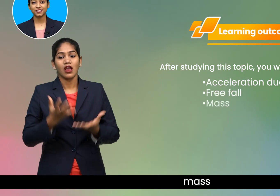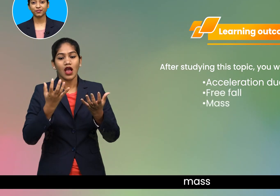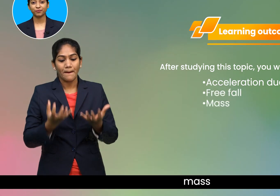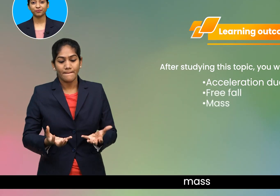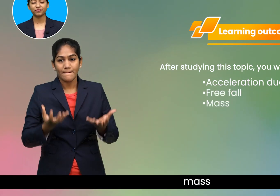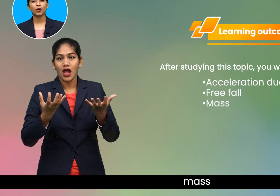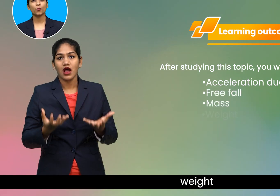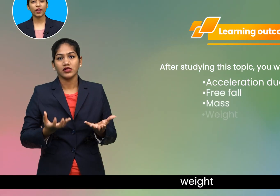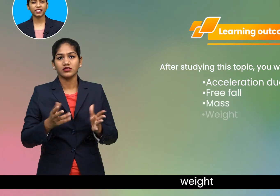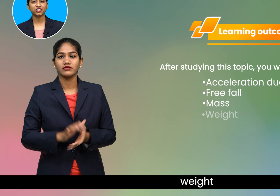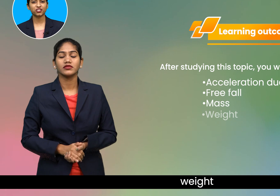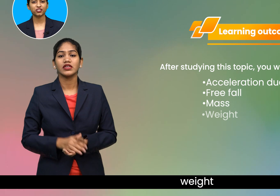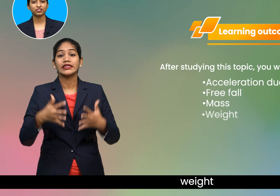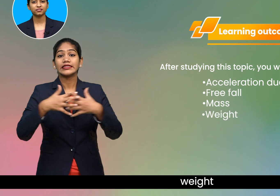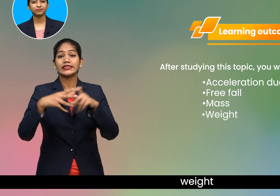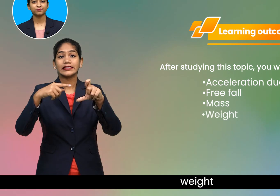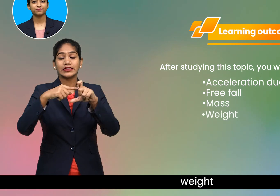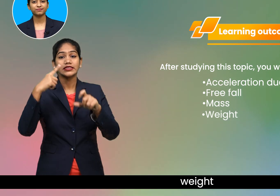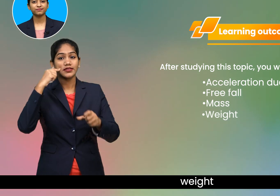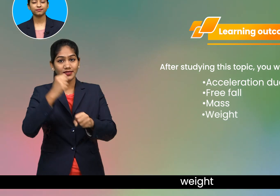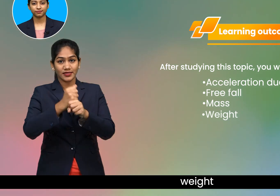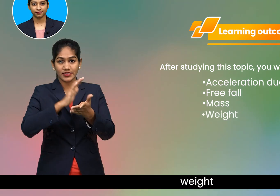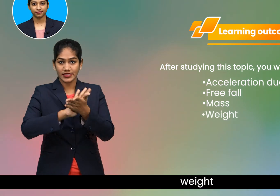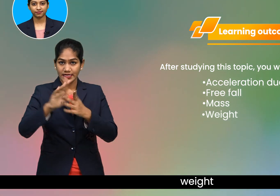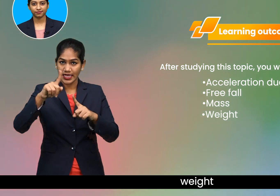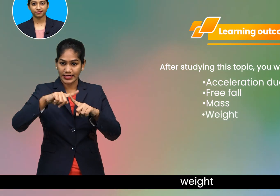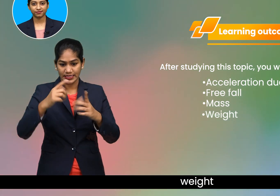mass, weight.